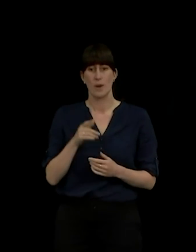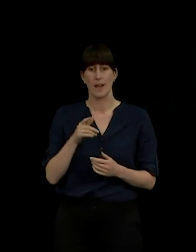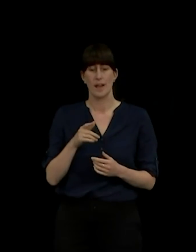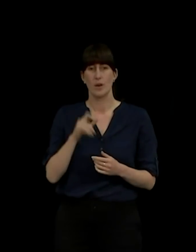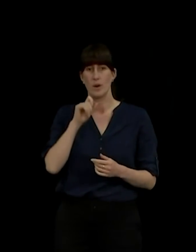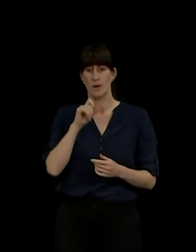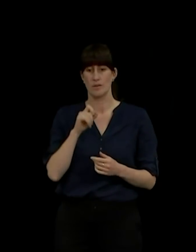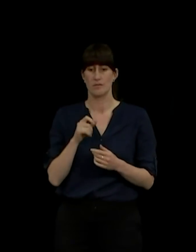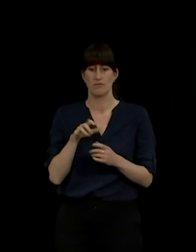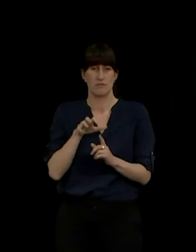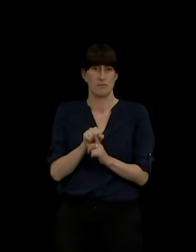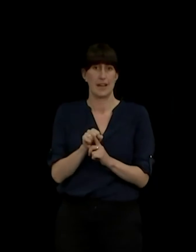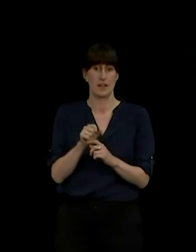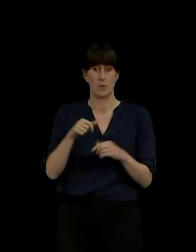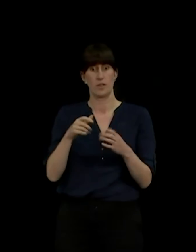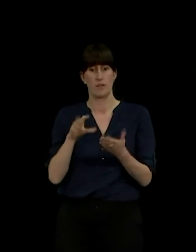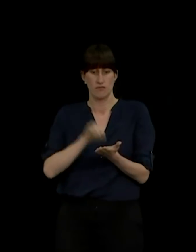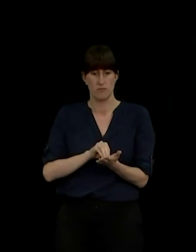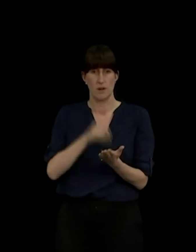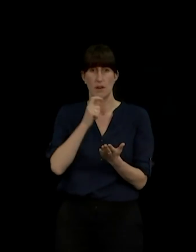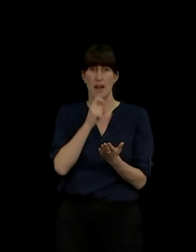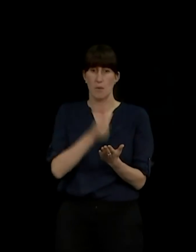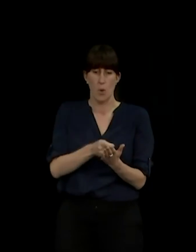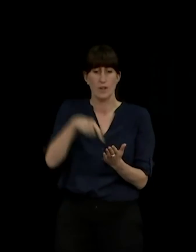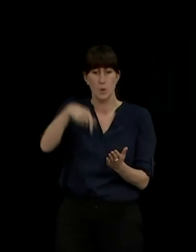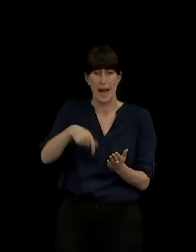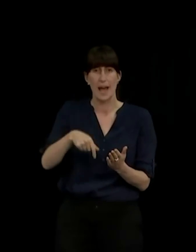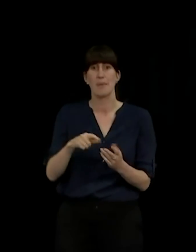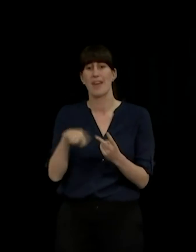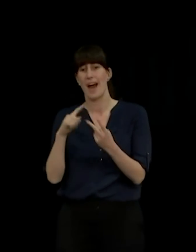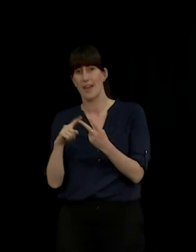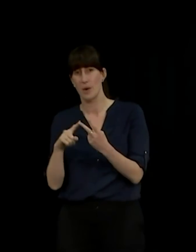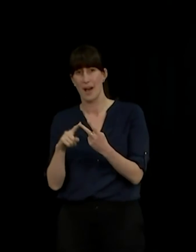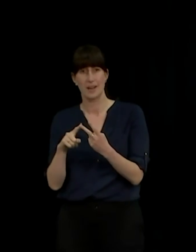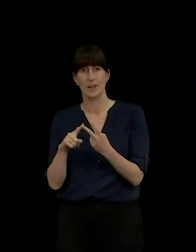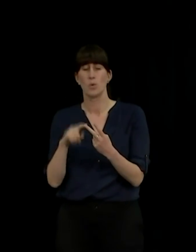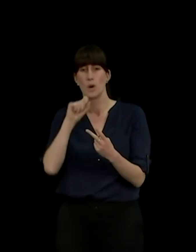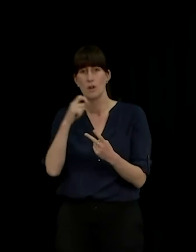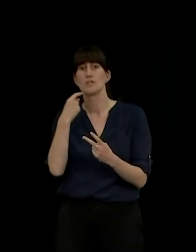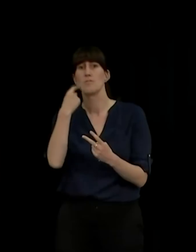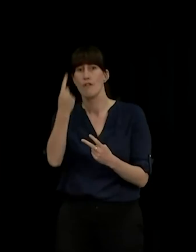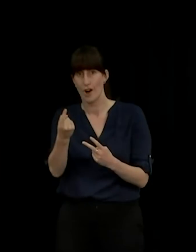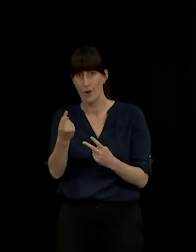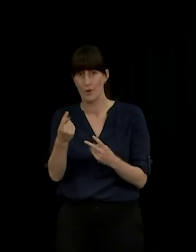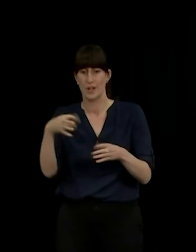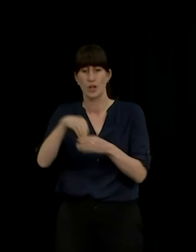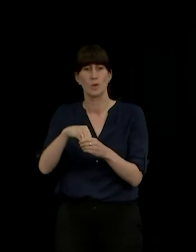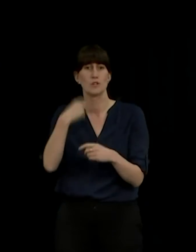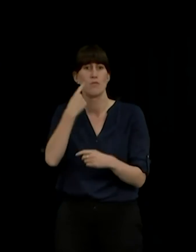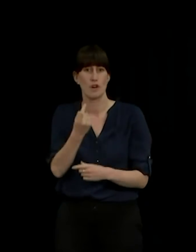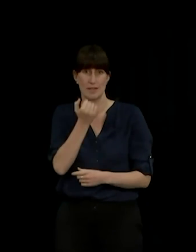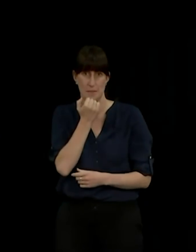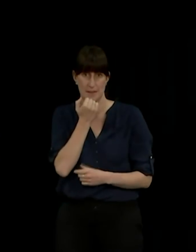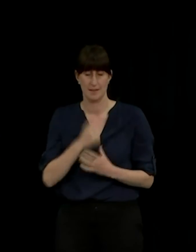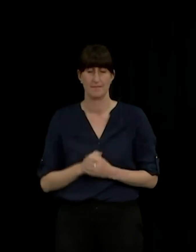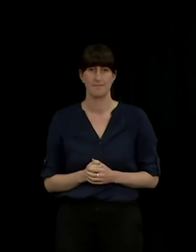Waikato, but it's not included in today's figures because of the time it was reported. It will be in tomorrow's numbers.